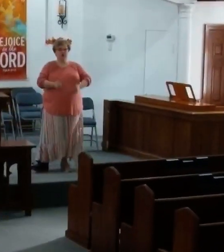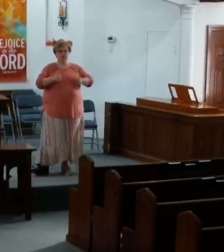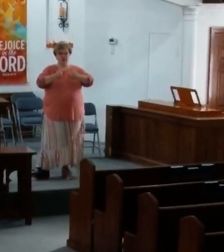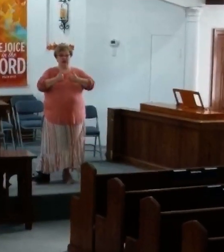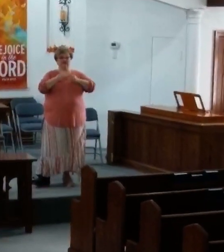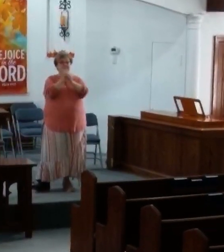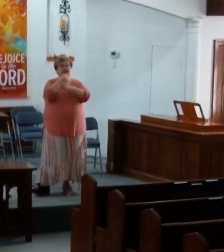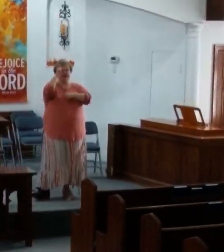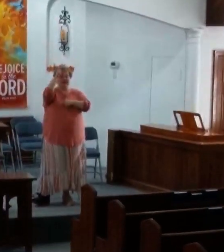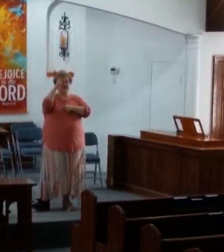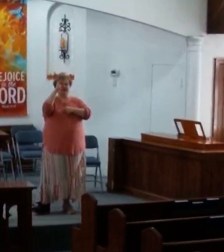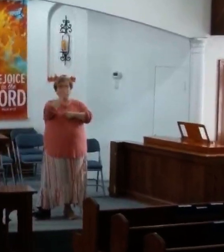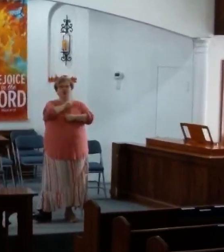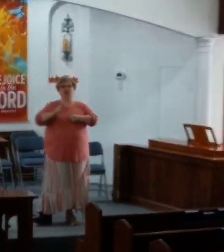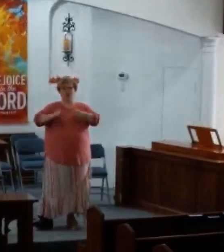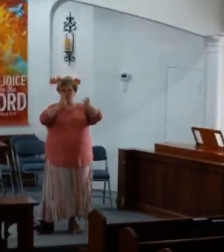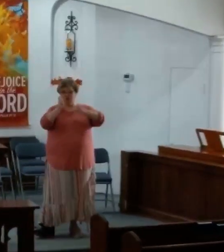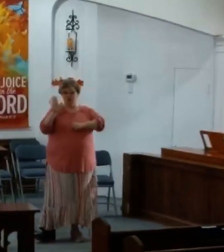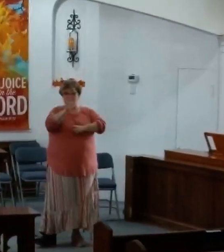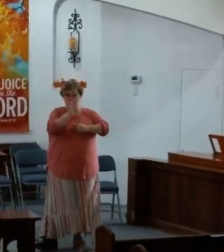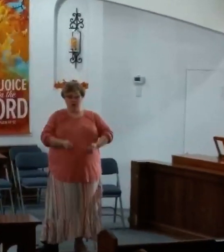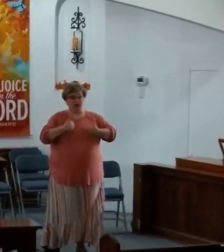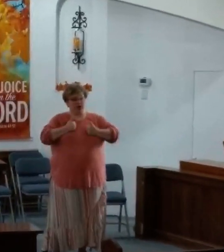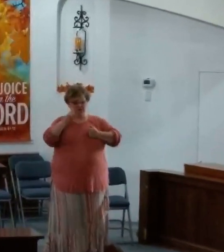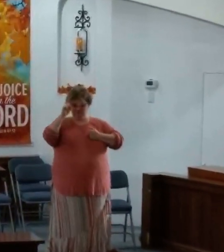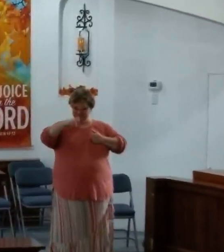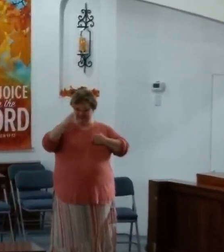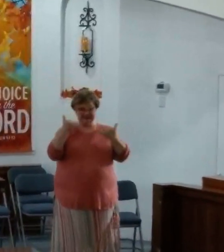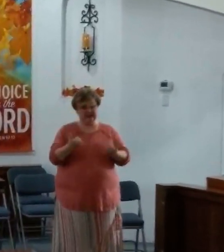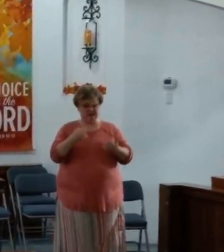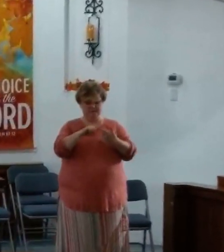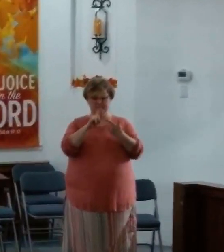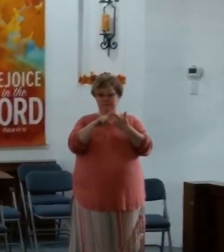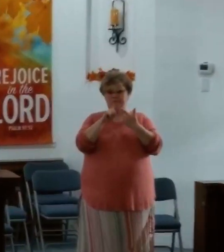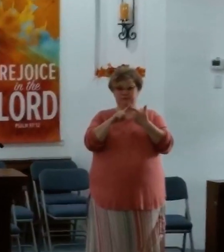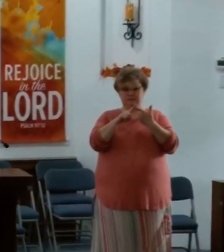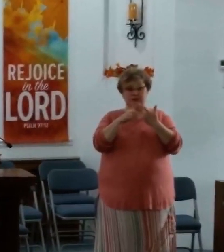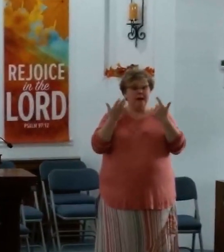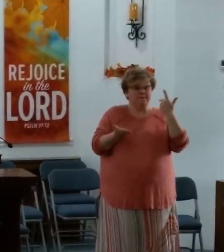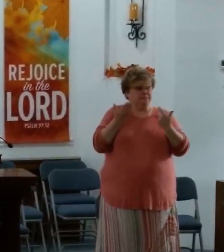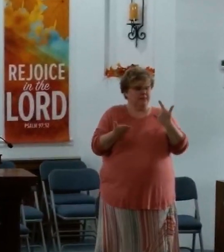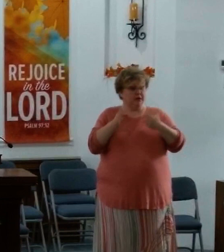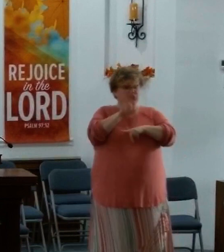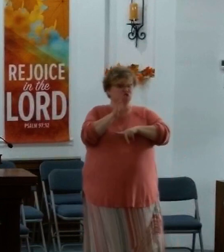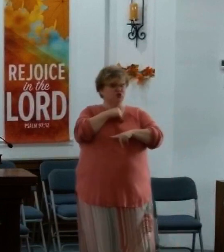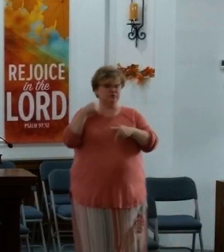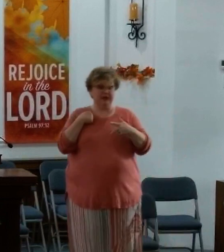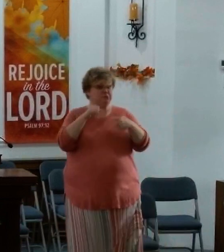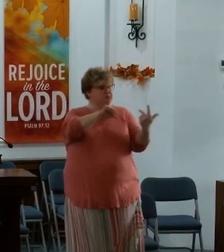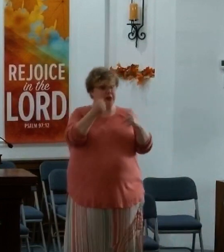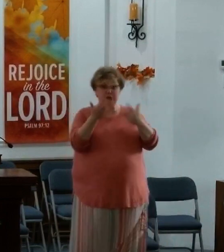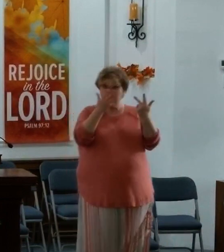life, you need to do that right now. You might be a church member already. You may have been baptized already. But if he